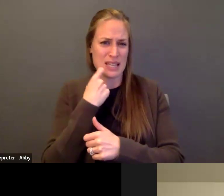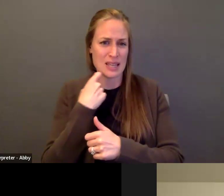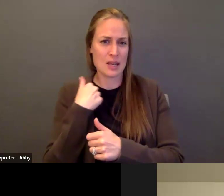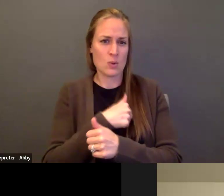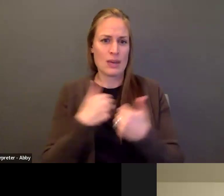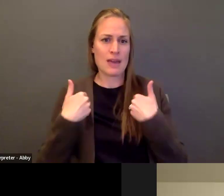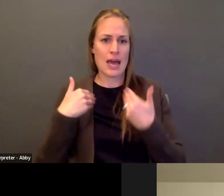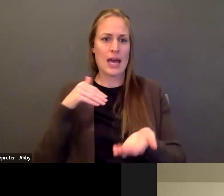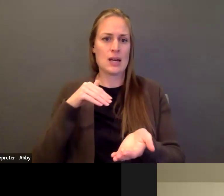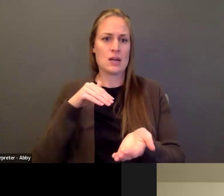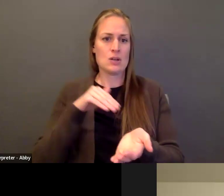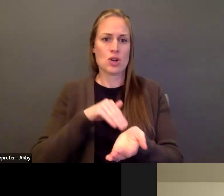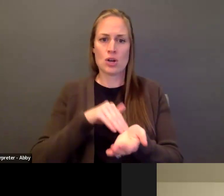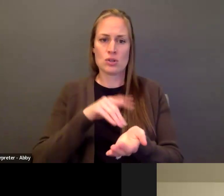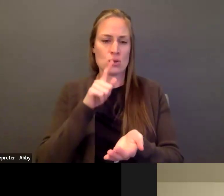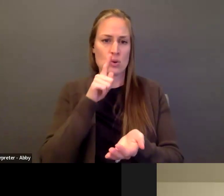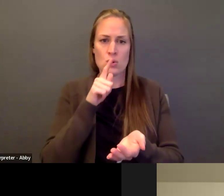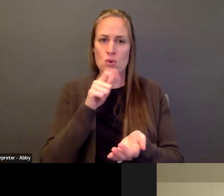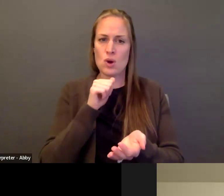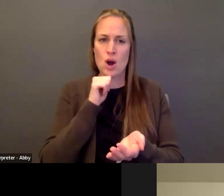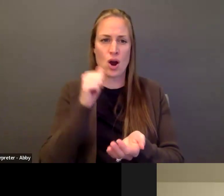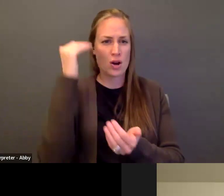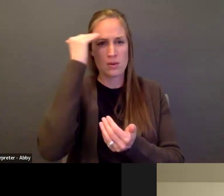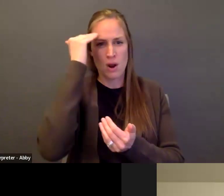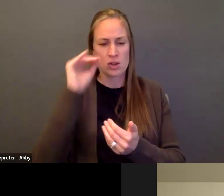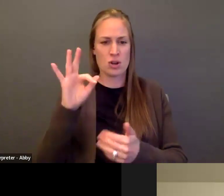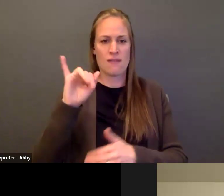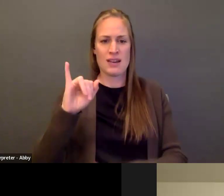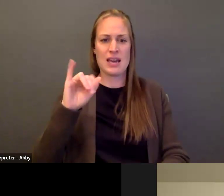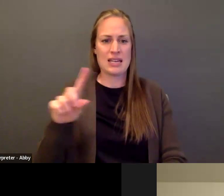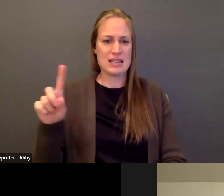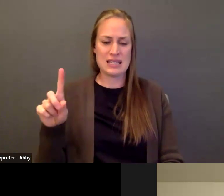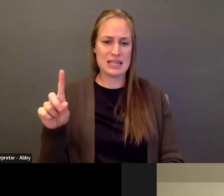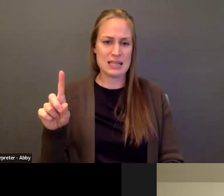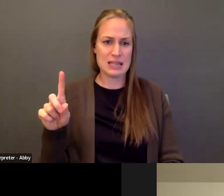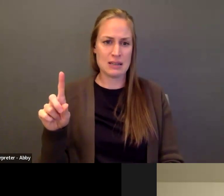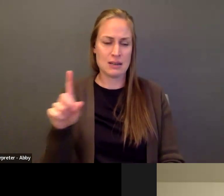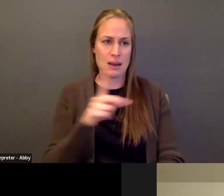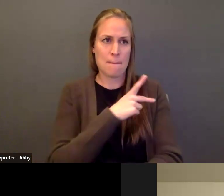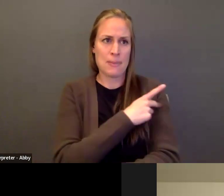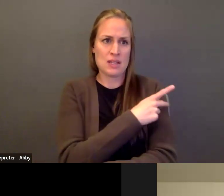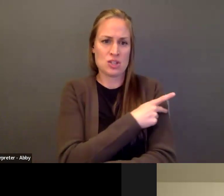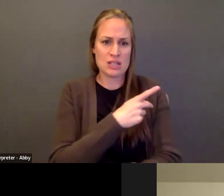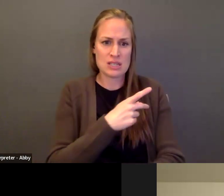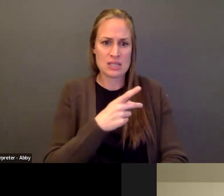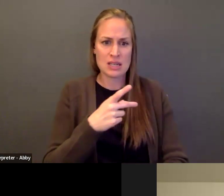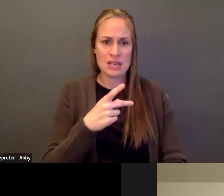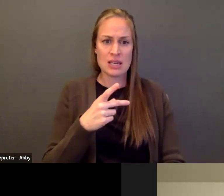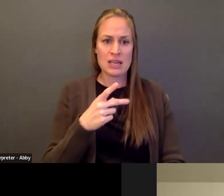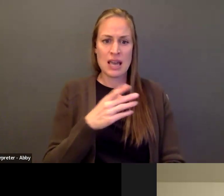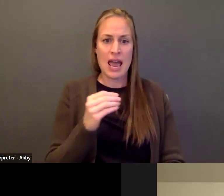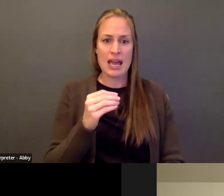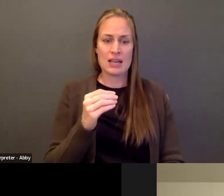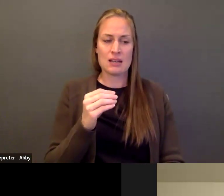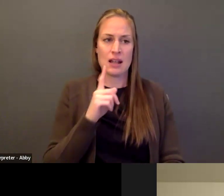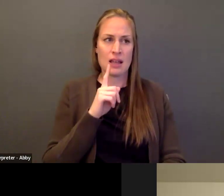doctors who aren't well versed in our folks with IDD lift the detainment and literally street the client. Because the clients